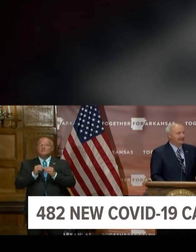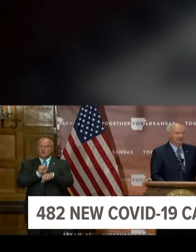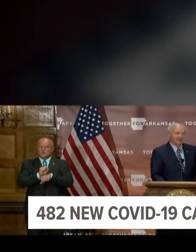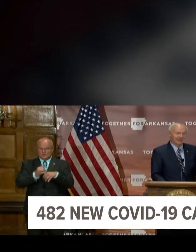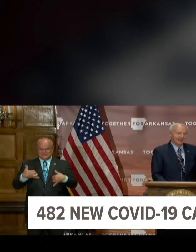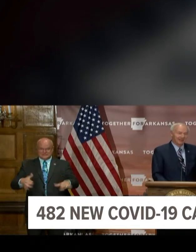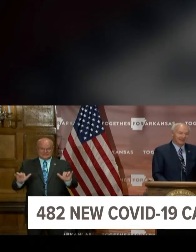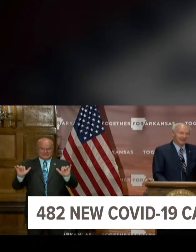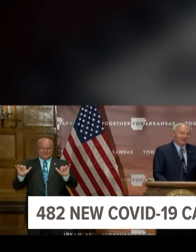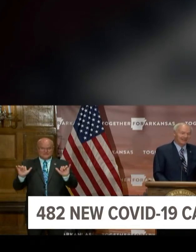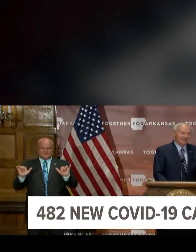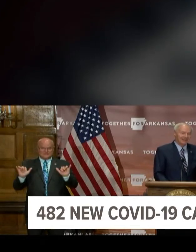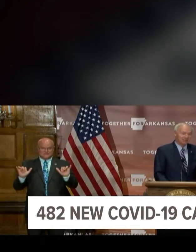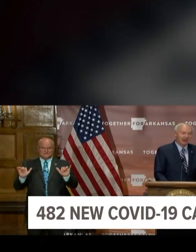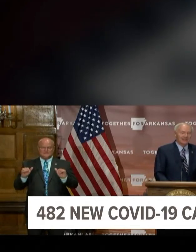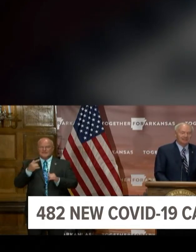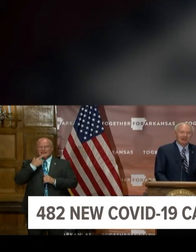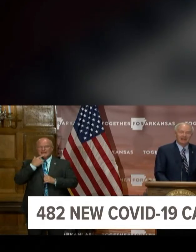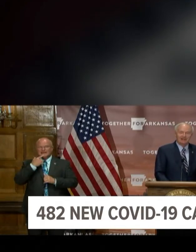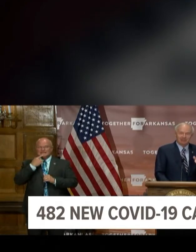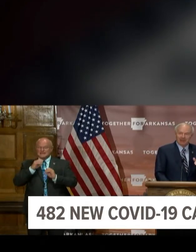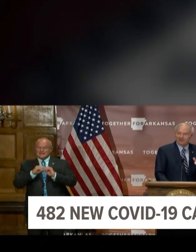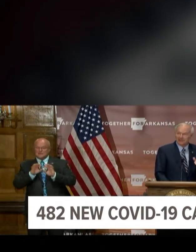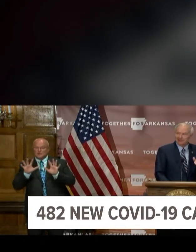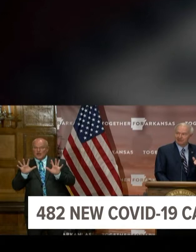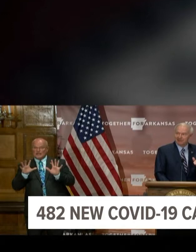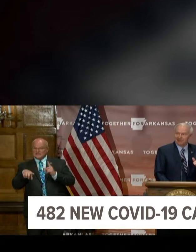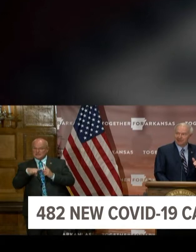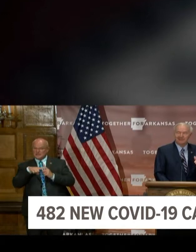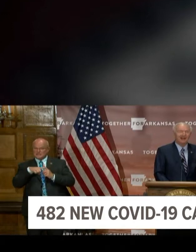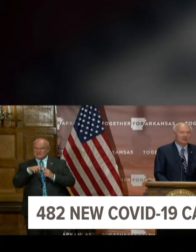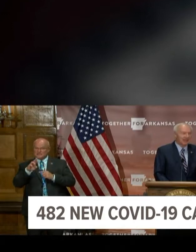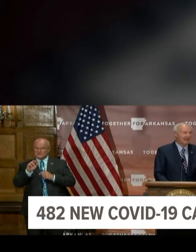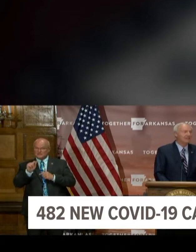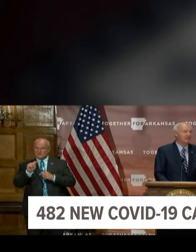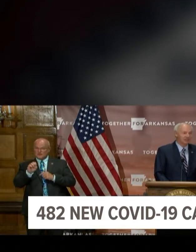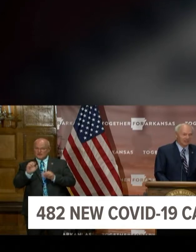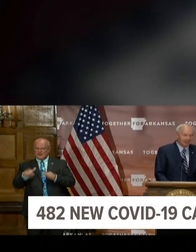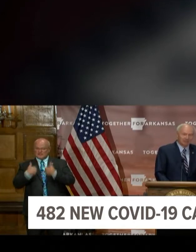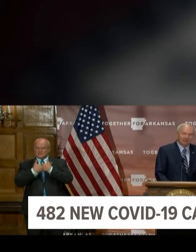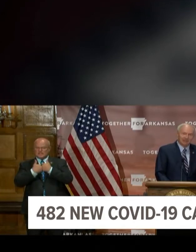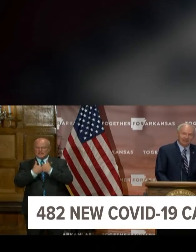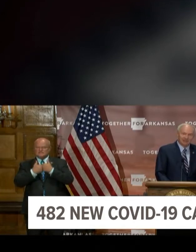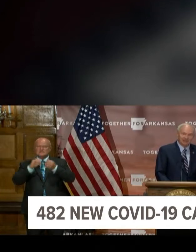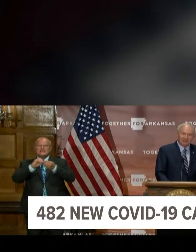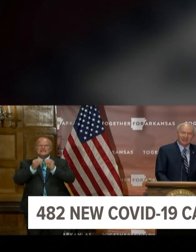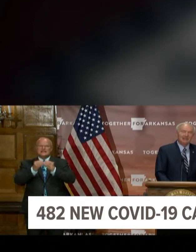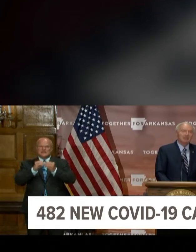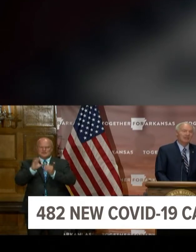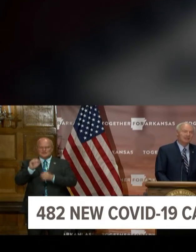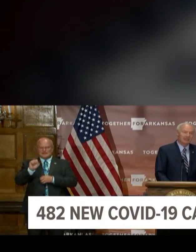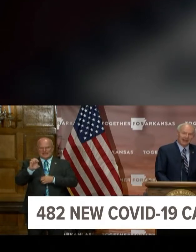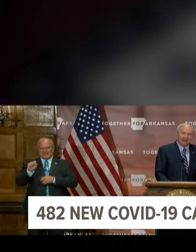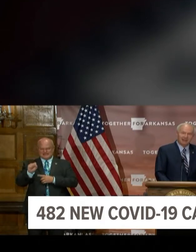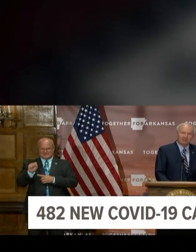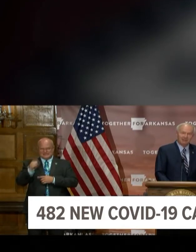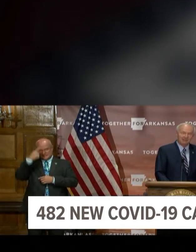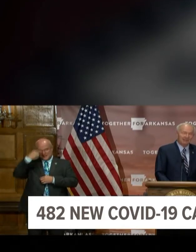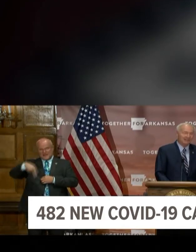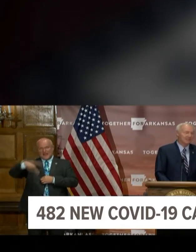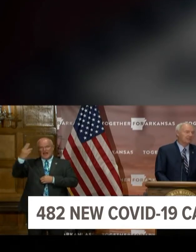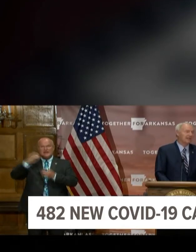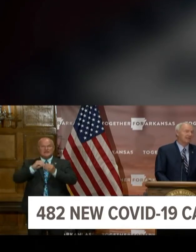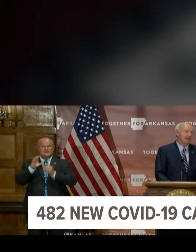do. That is, when I say the bright spot is our positivity rate, our challenge is the number of cases, because the higher